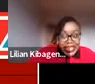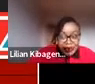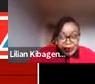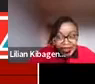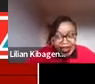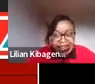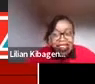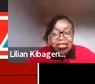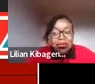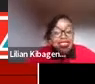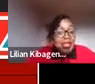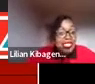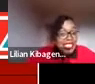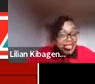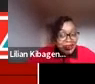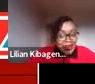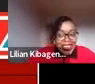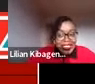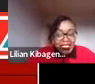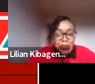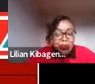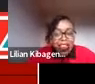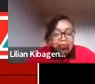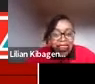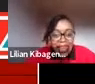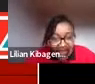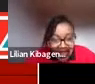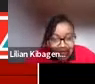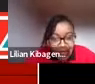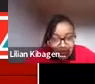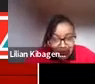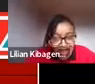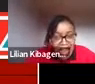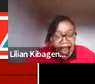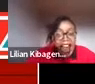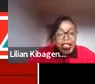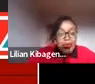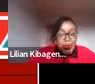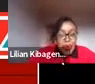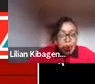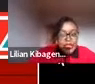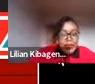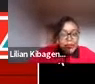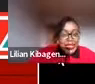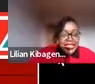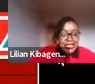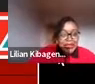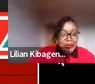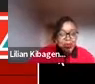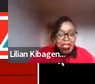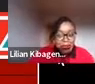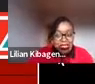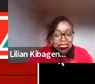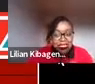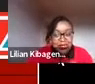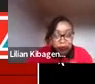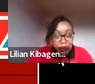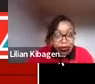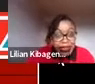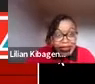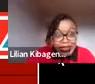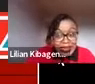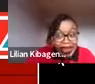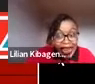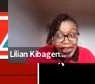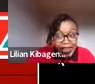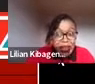in Kakamega, who's our second runners-up. We have Helen Juma Alwar Mixed Primary